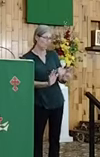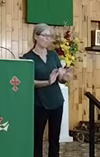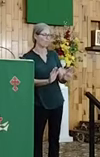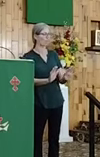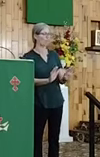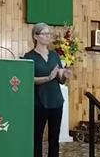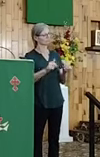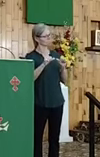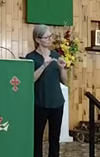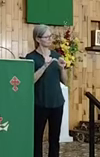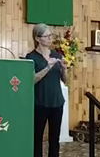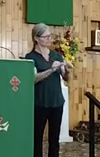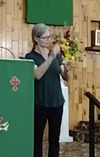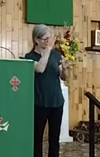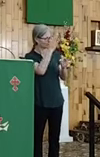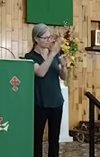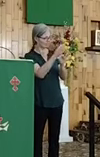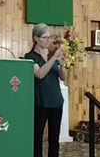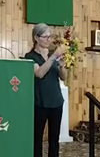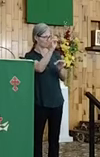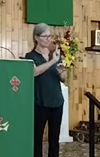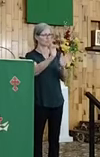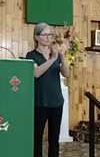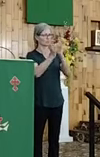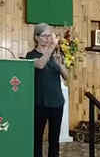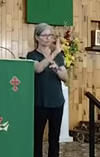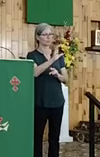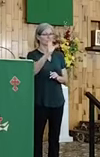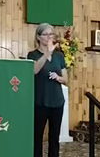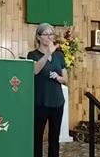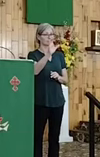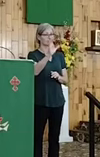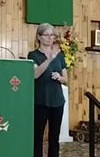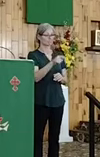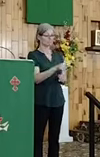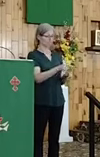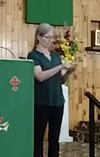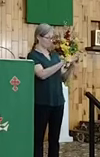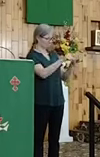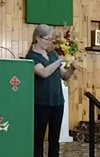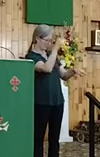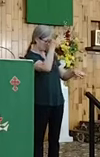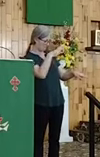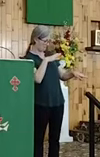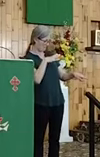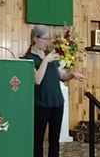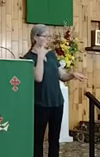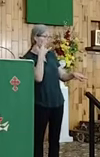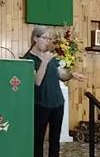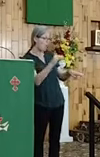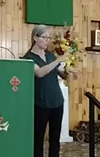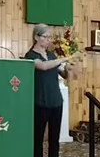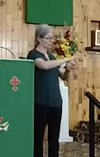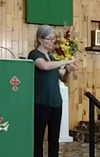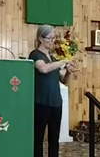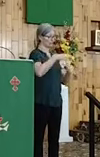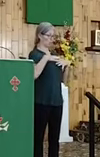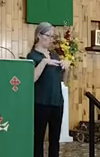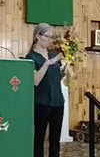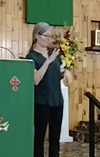our glorious Lord Jesus Christ. For if a man with gold rings and fine clothes comes into